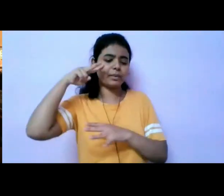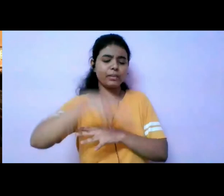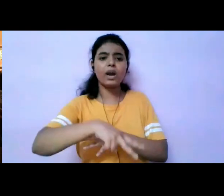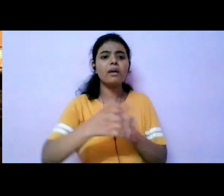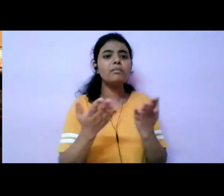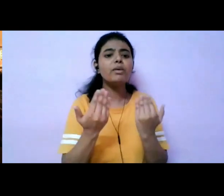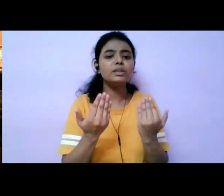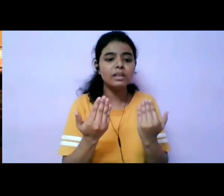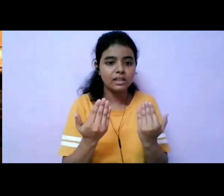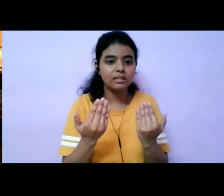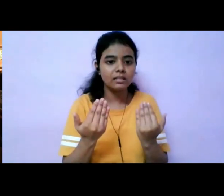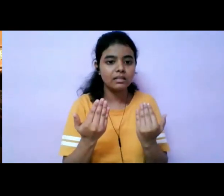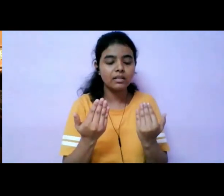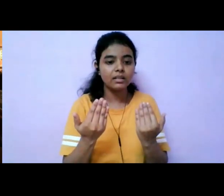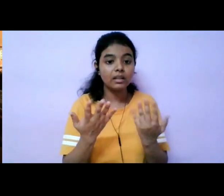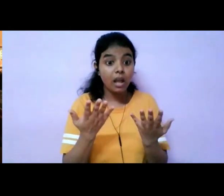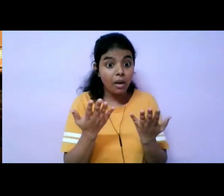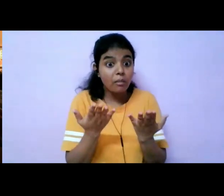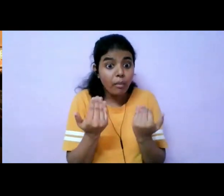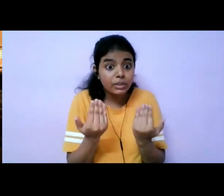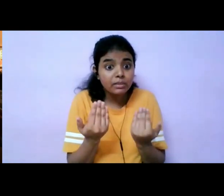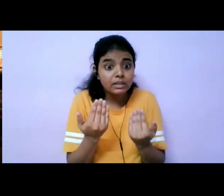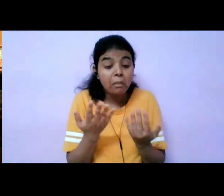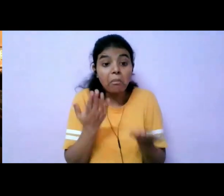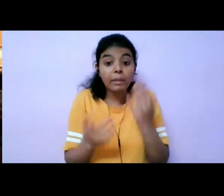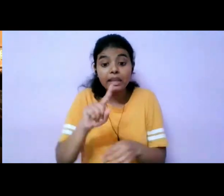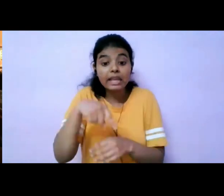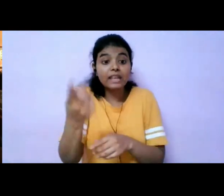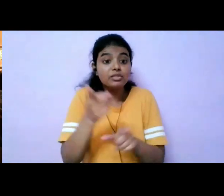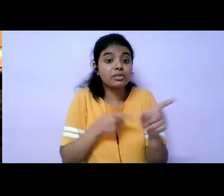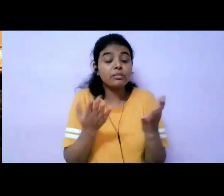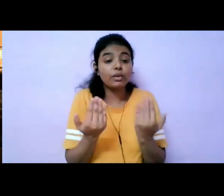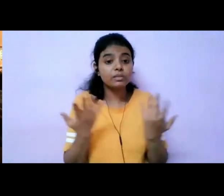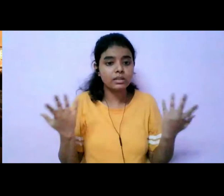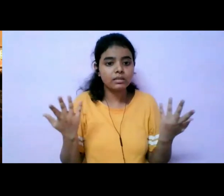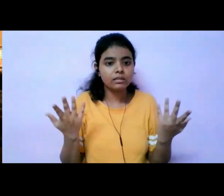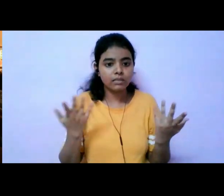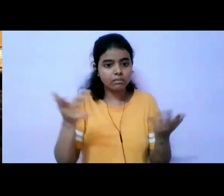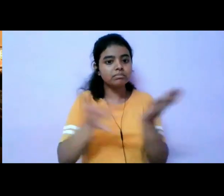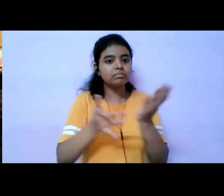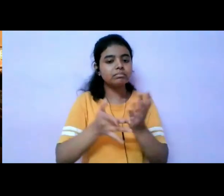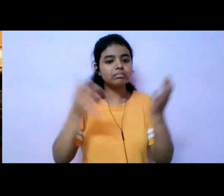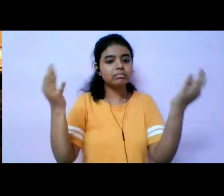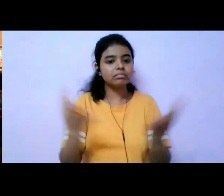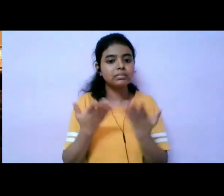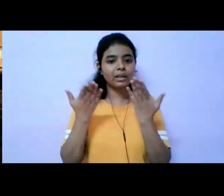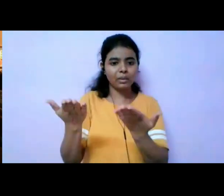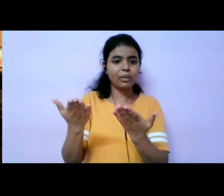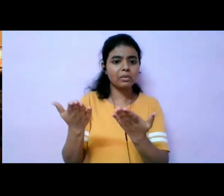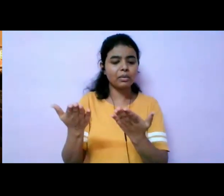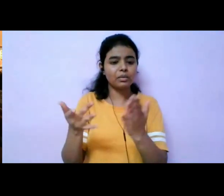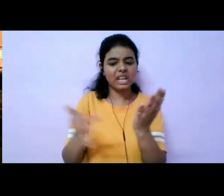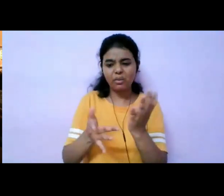Right? And in fact, that could happen next year, right? You're a high-tech country. I mean, it could happen right